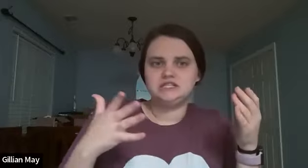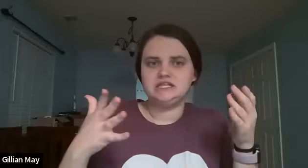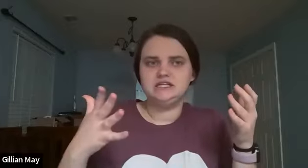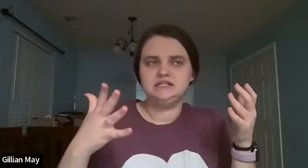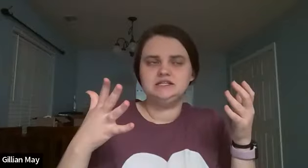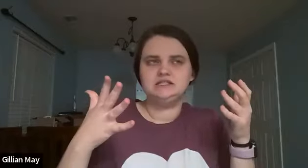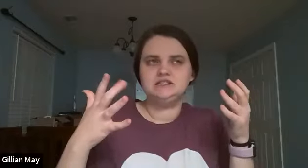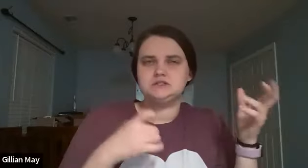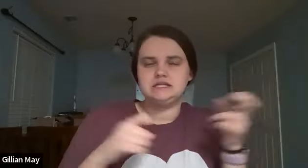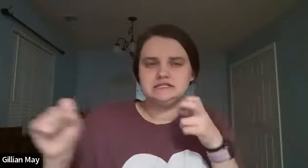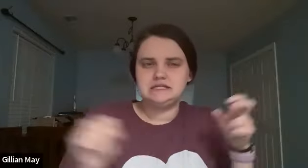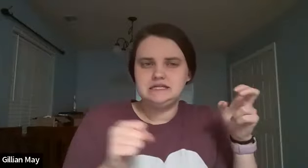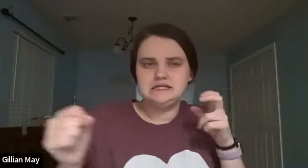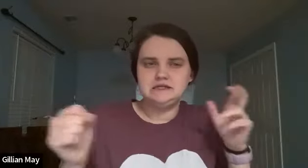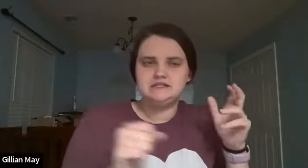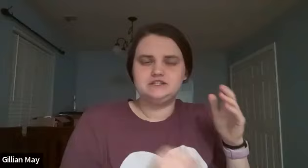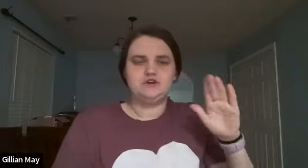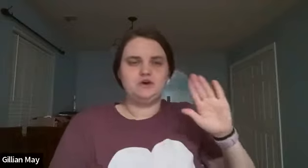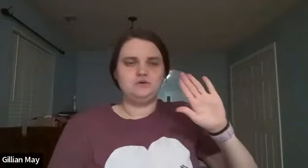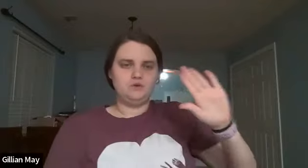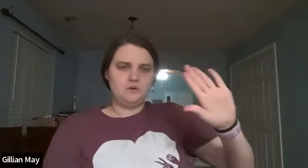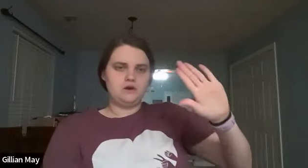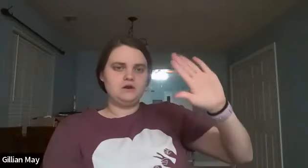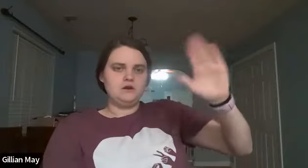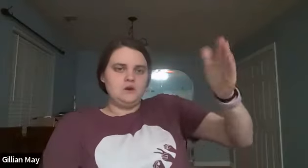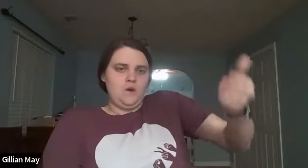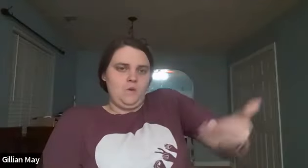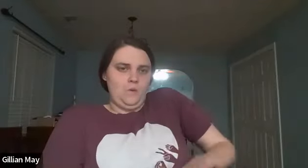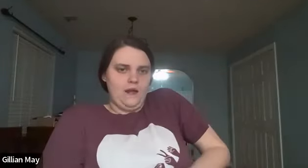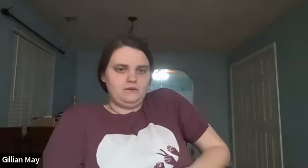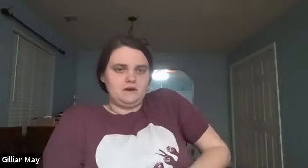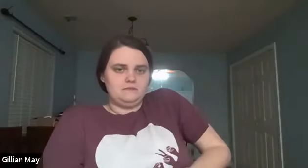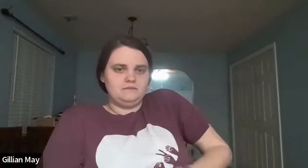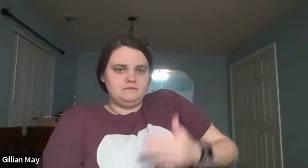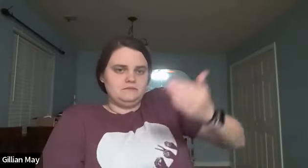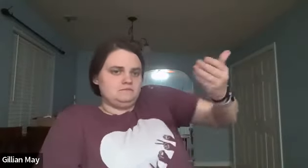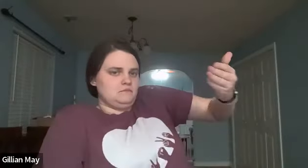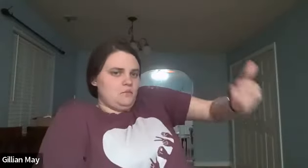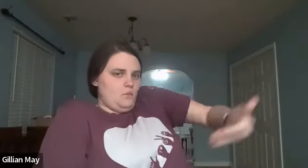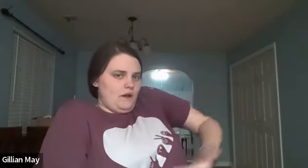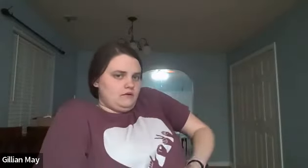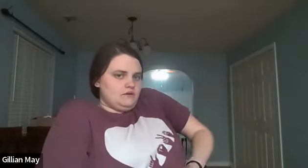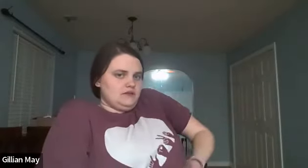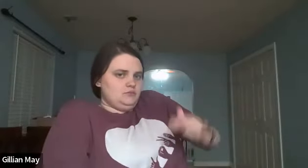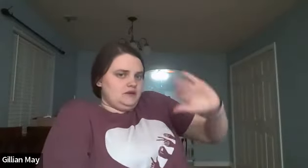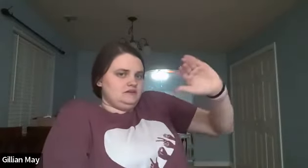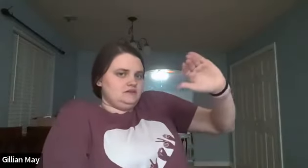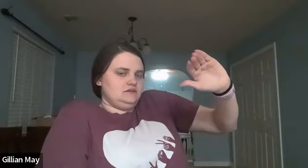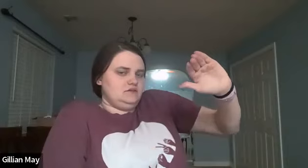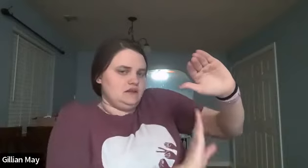actually translate it because you go, you're welcome. Welcome. Like you bring it, you like kind